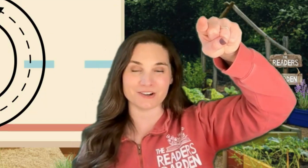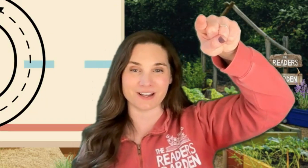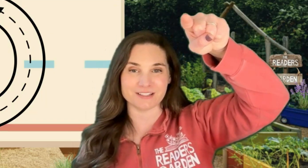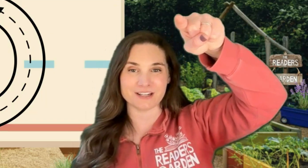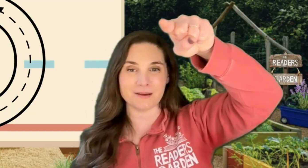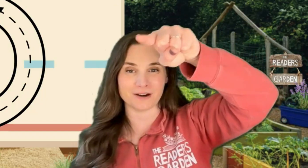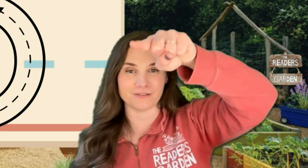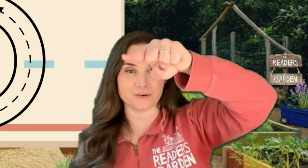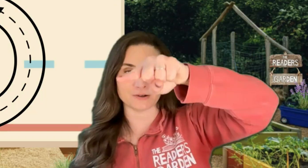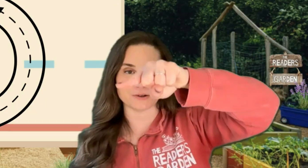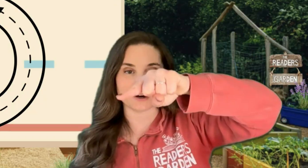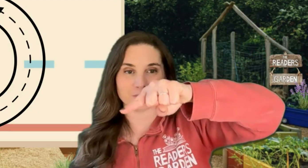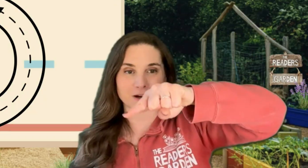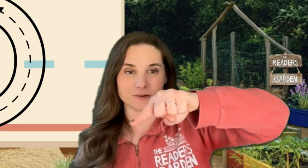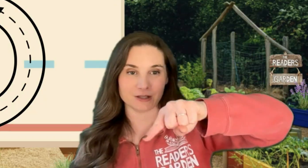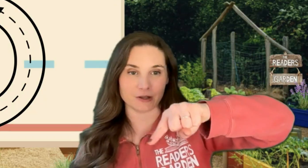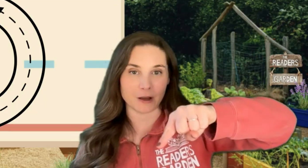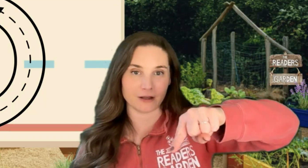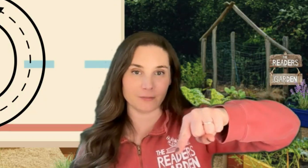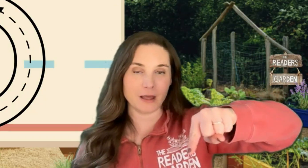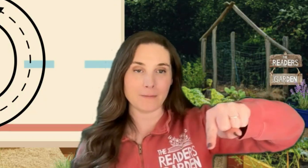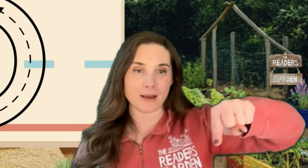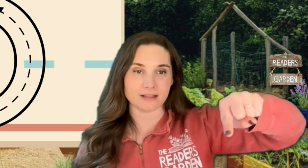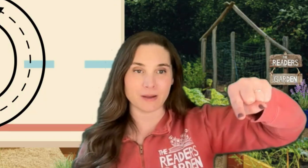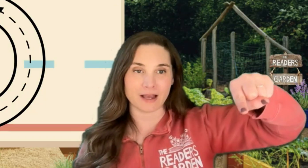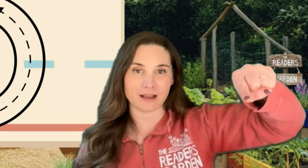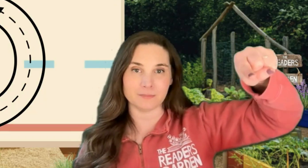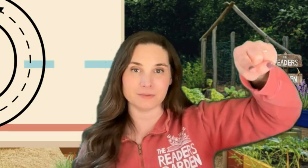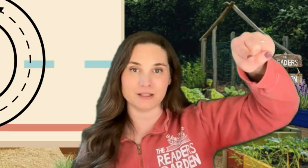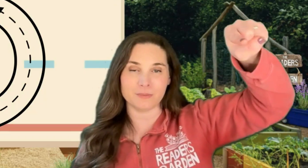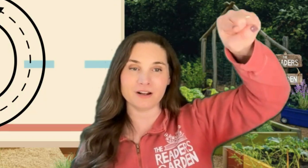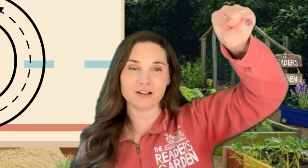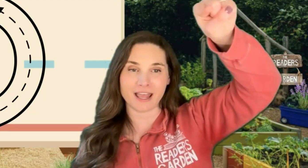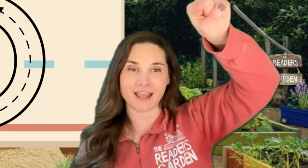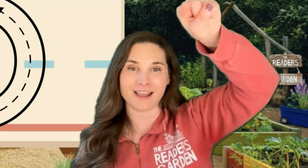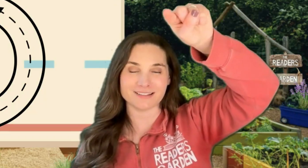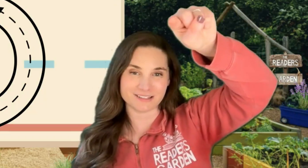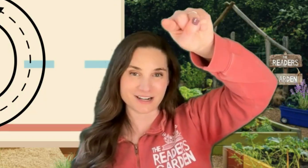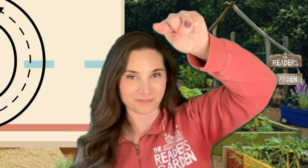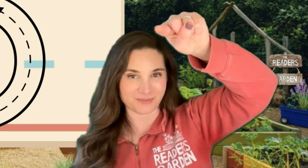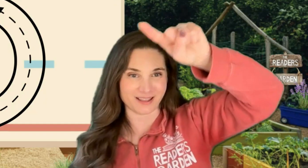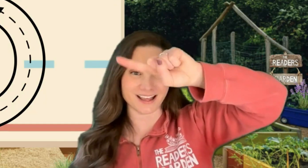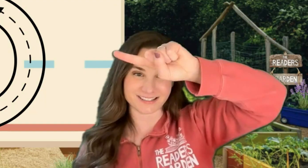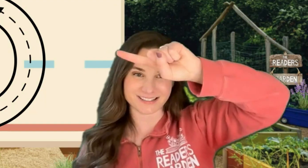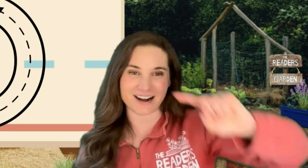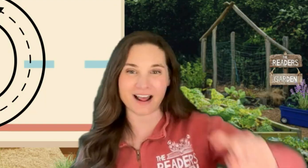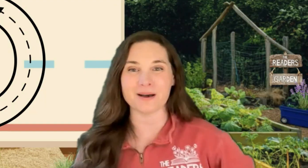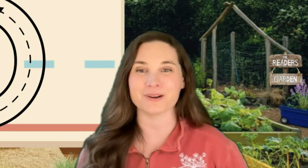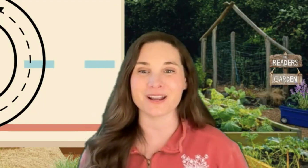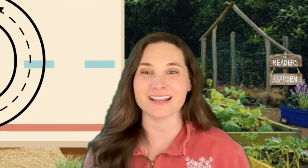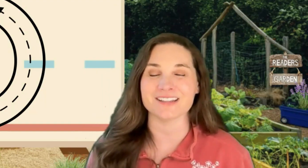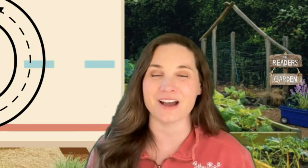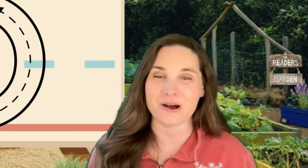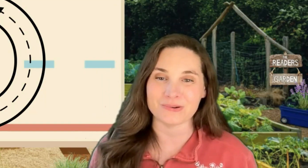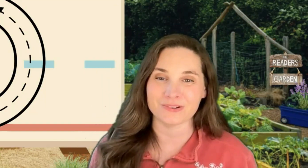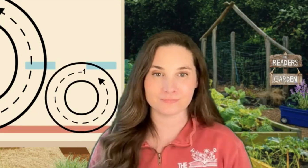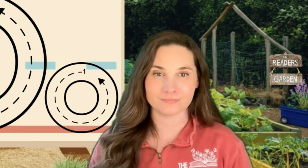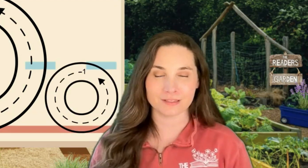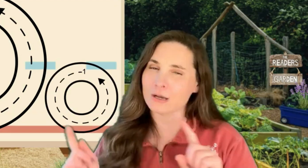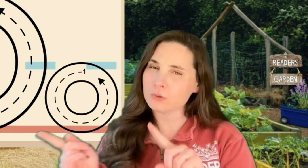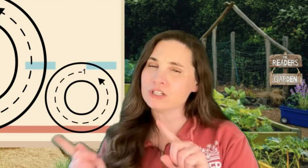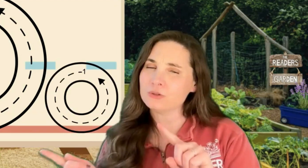together, starting at the top, curve around, around, around to the bottom, pass back up to the middle, and stop. And that's that uppercase